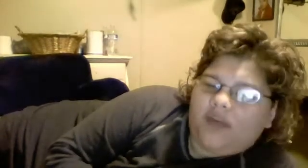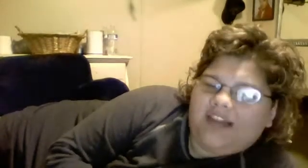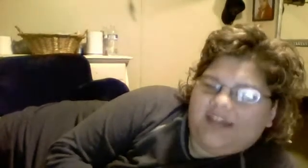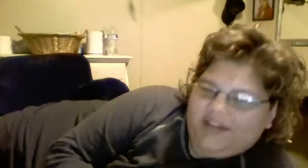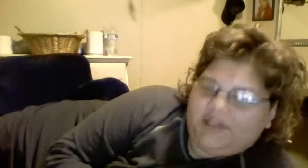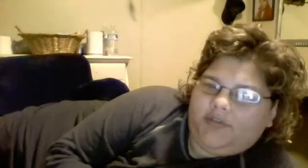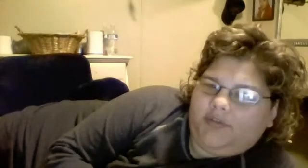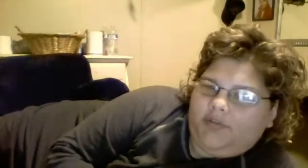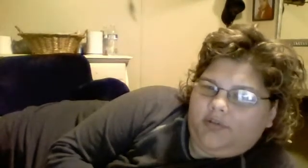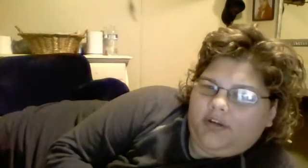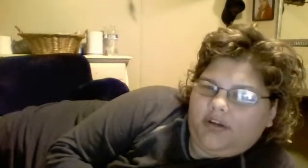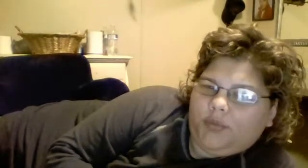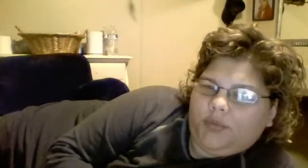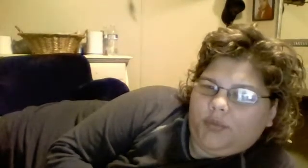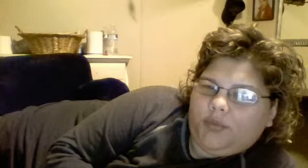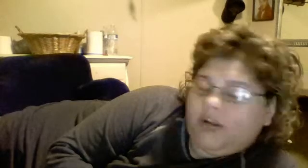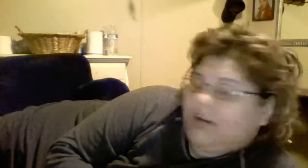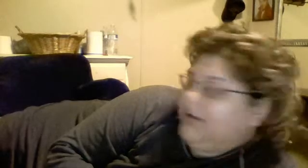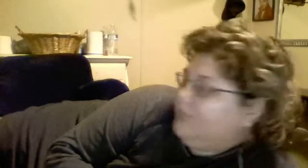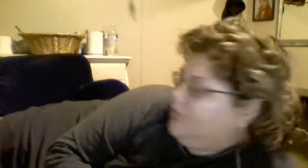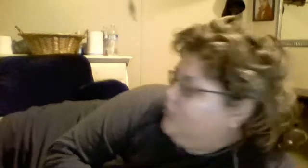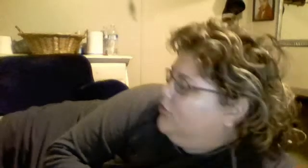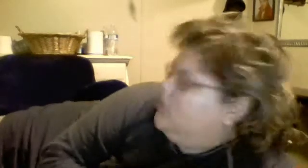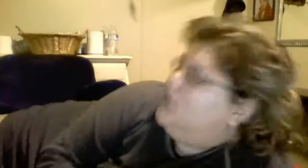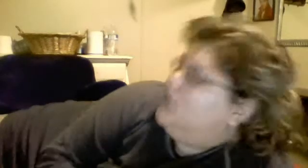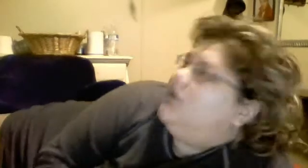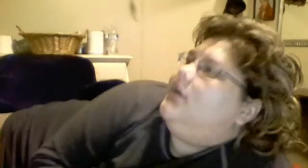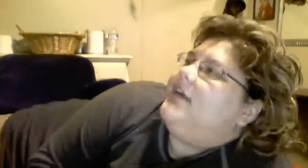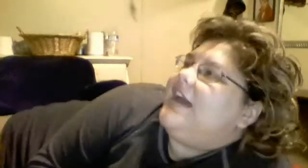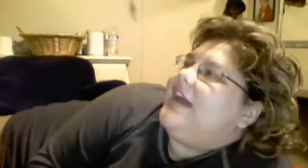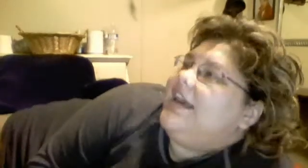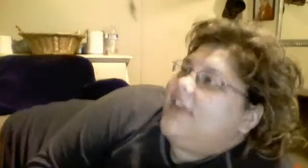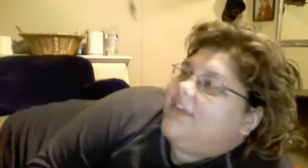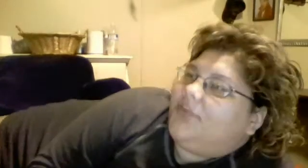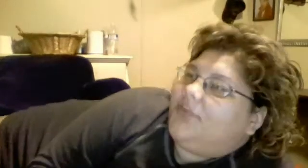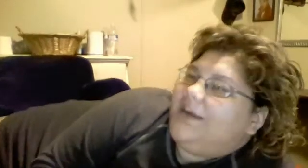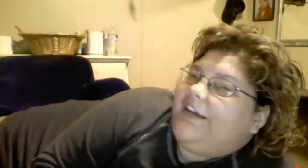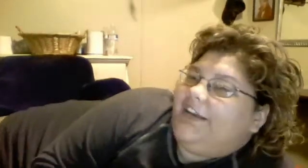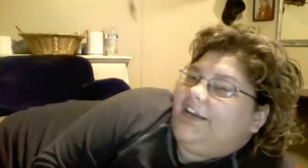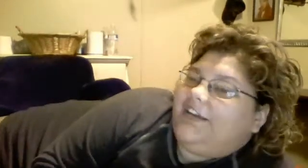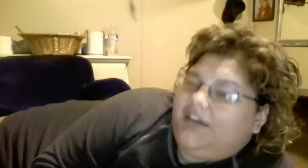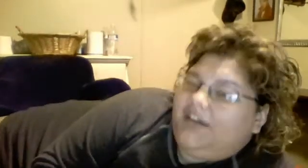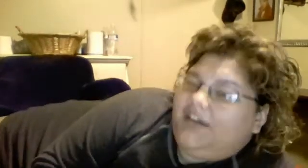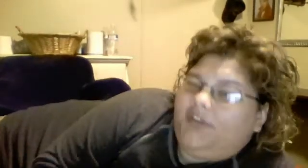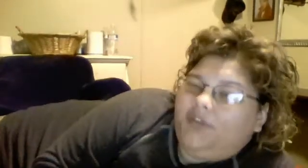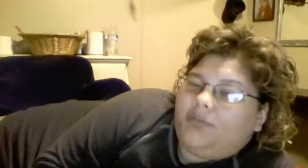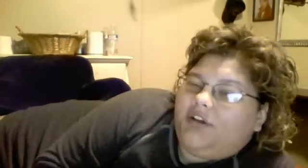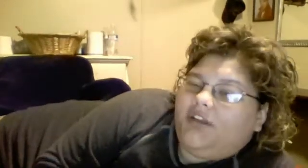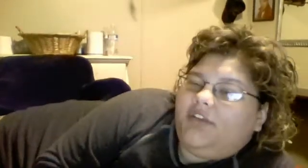Twilight is. And I know I'm going to get a lot of hate, but I think that's why I like it. I honestly do, because